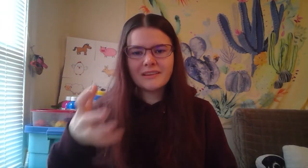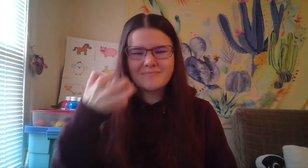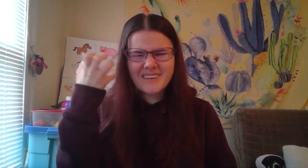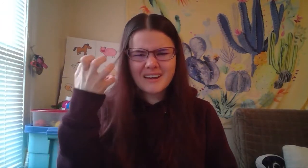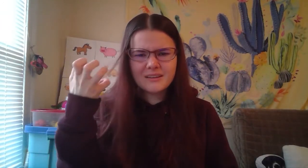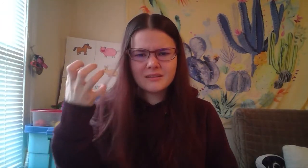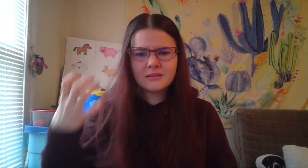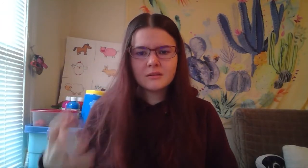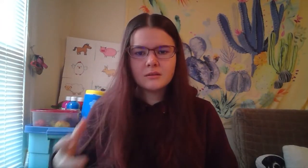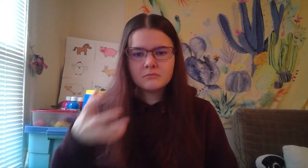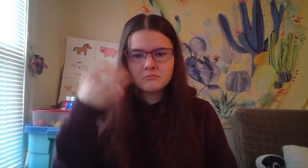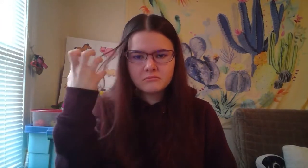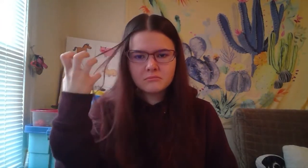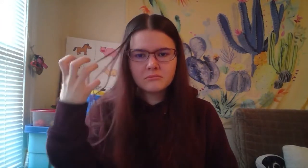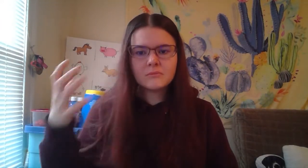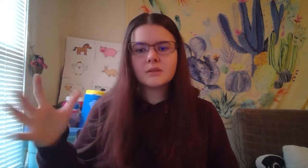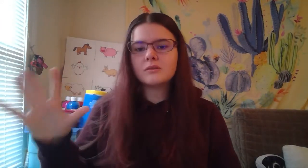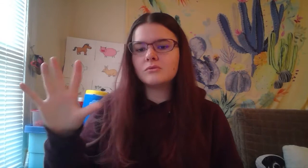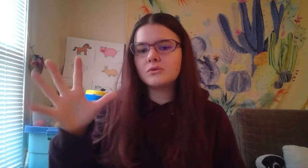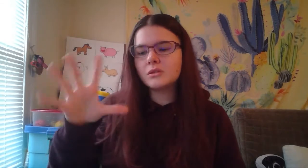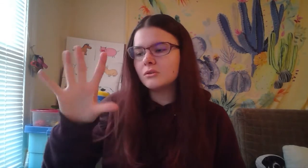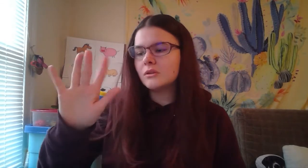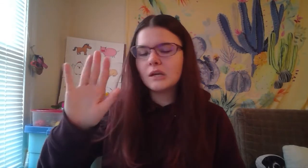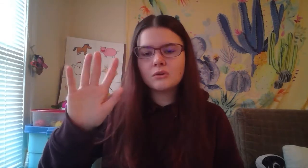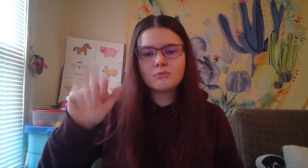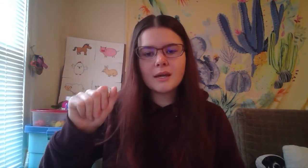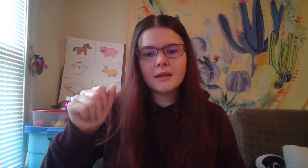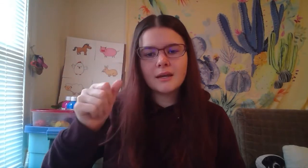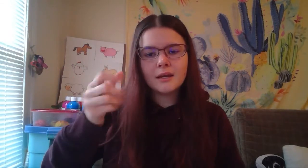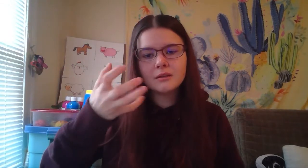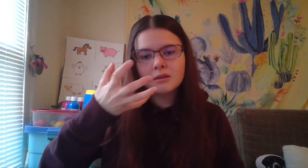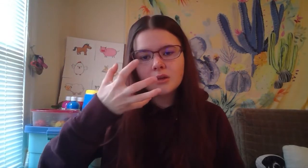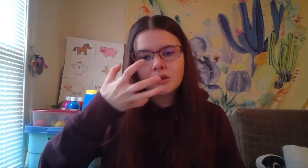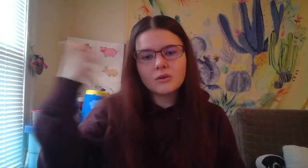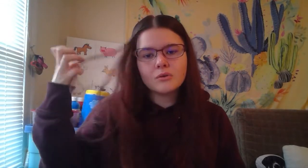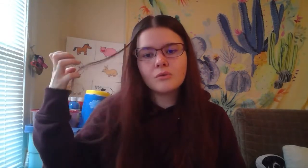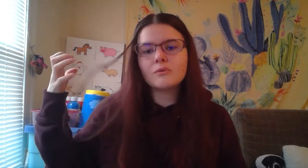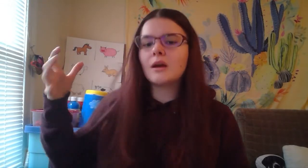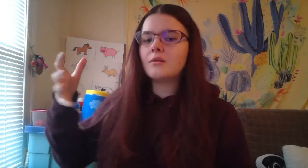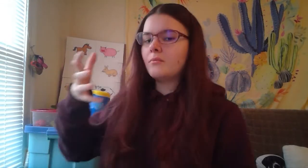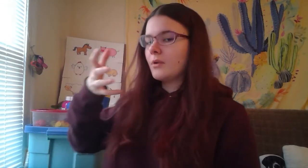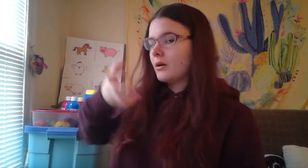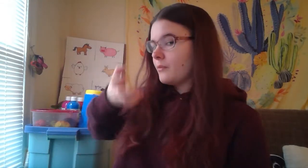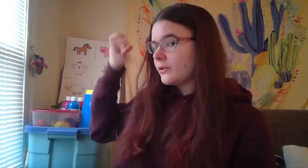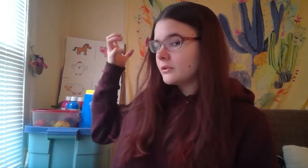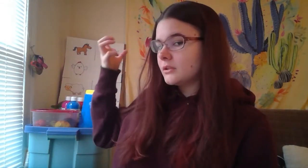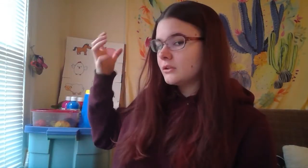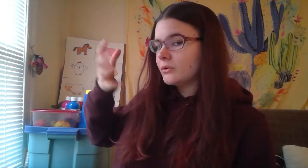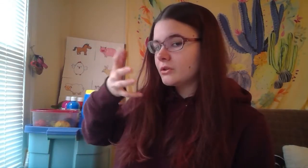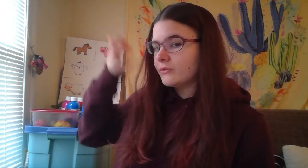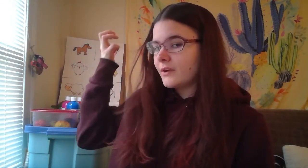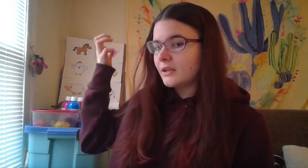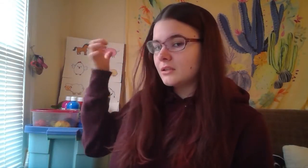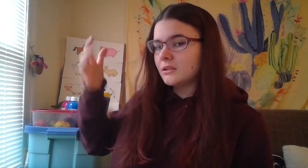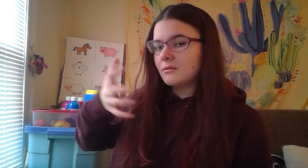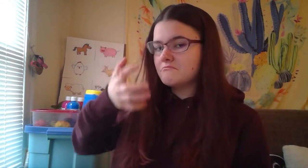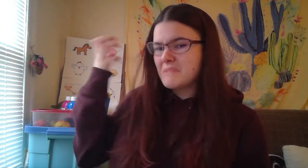Feeling mad. You just take your right hand, grab upwards towards your face.